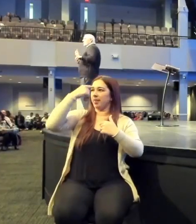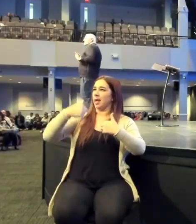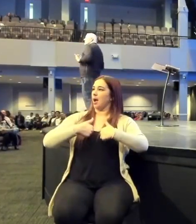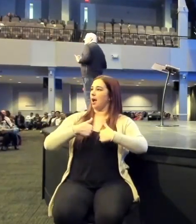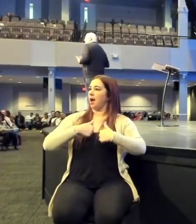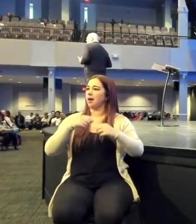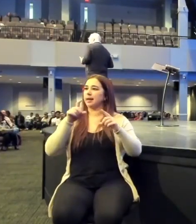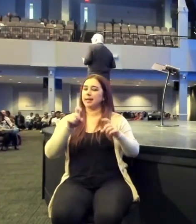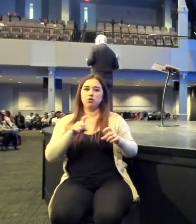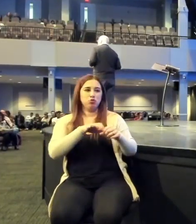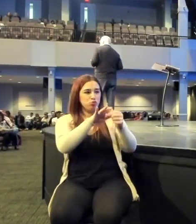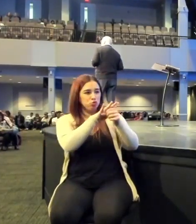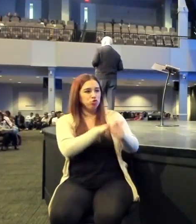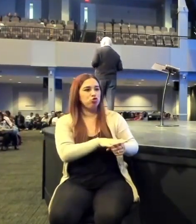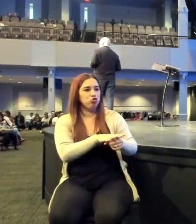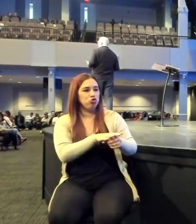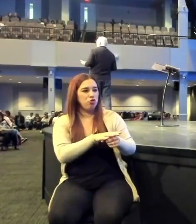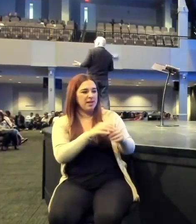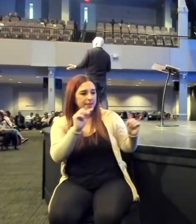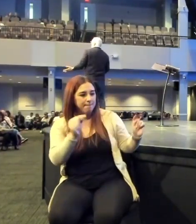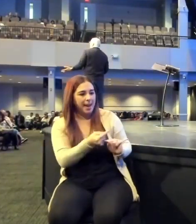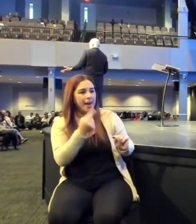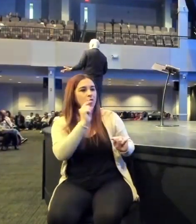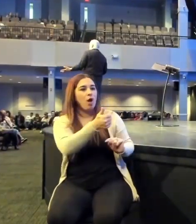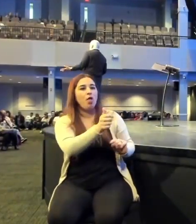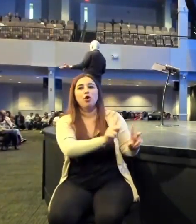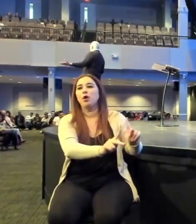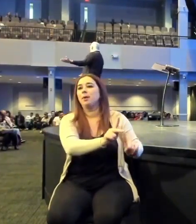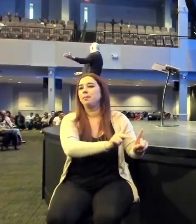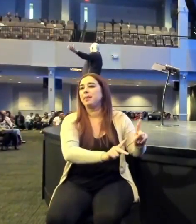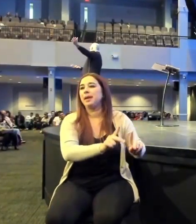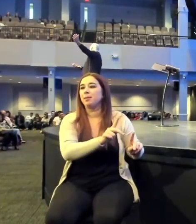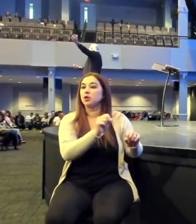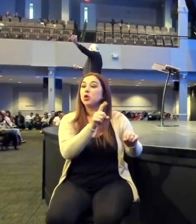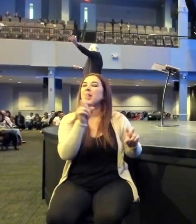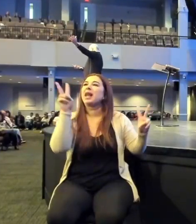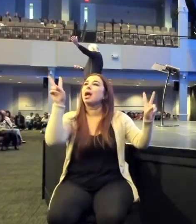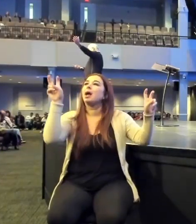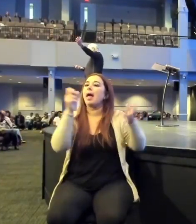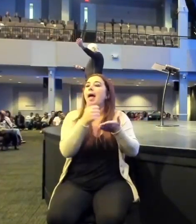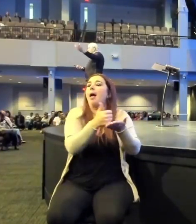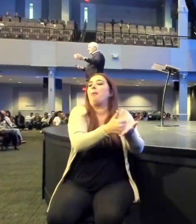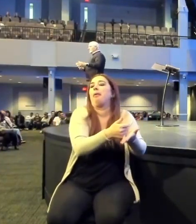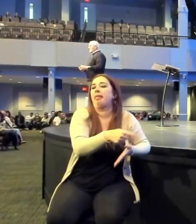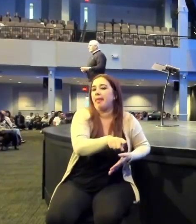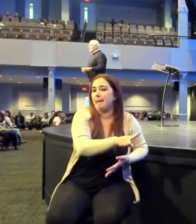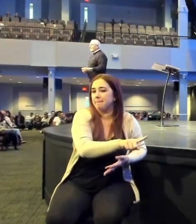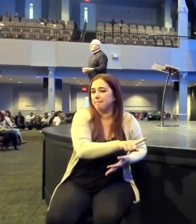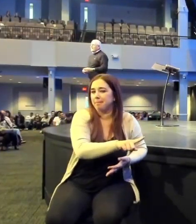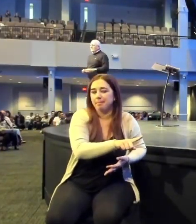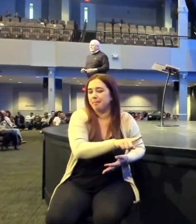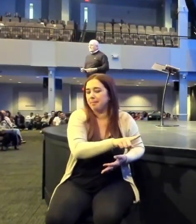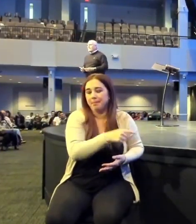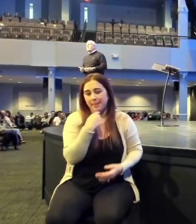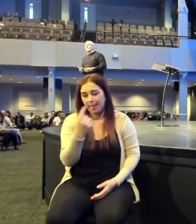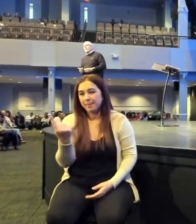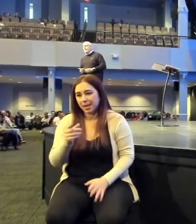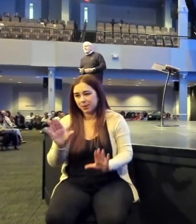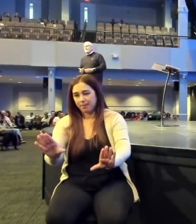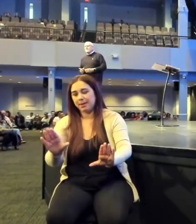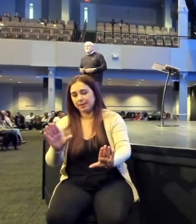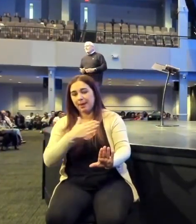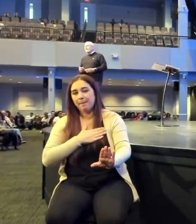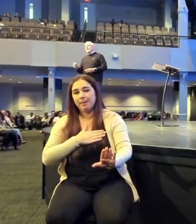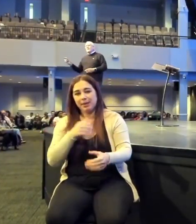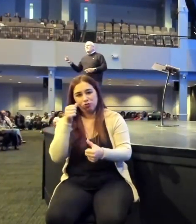the person that is supposed to create the pain for other people so that you can help them, okay? Let me tell you something. Please